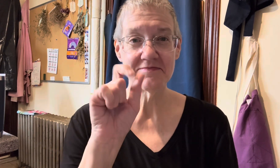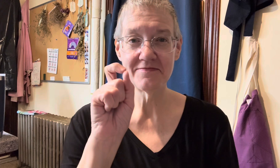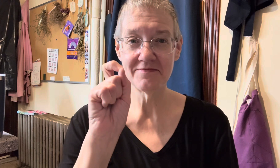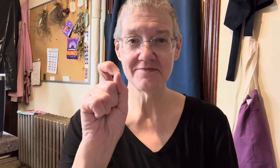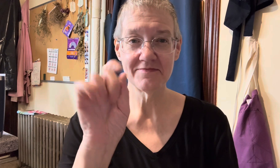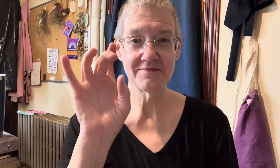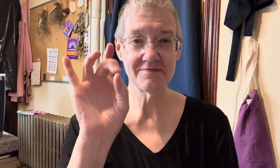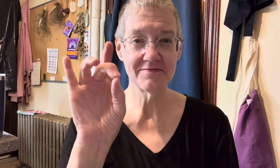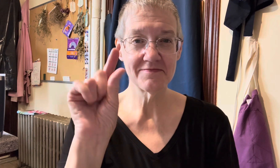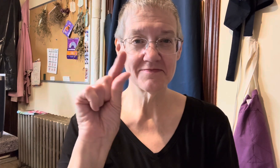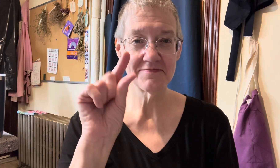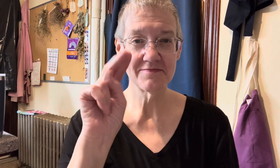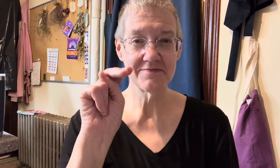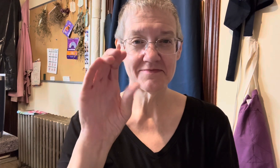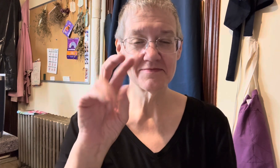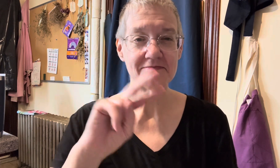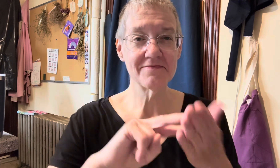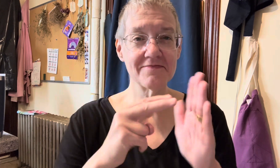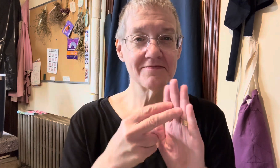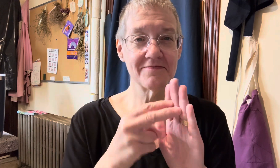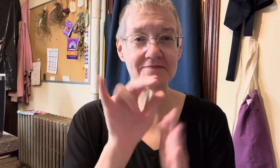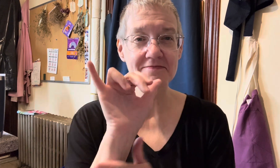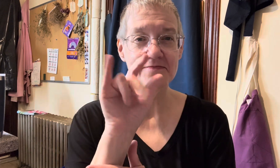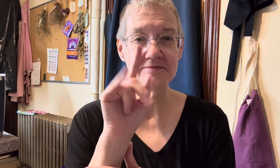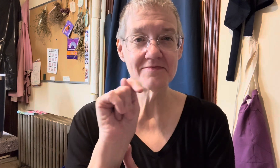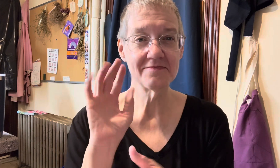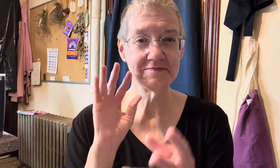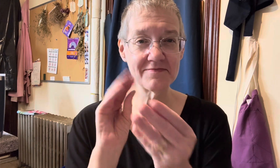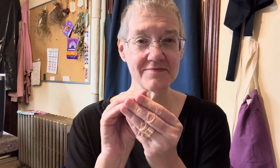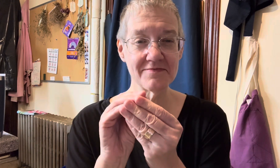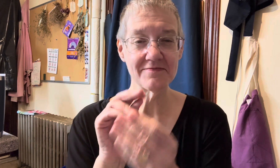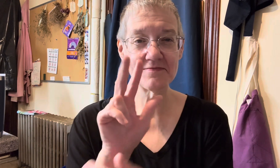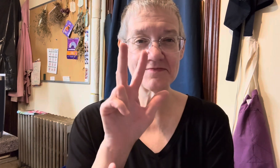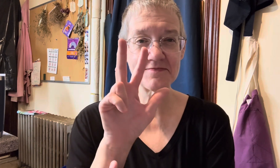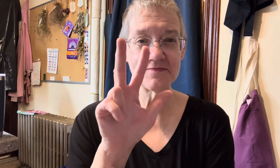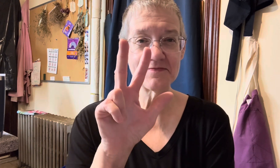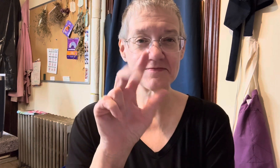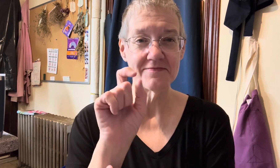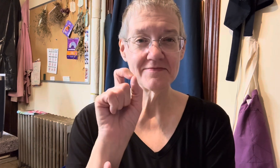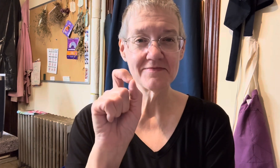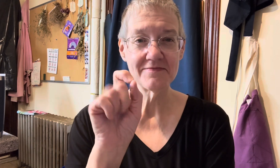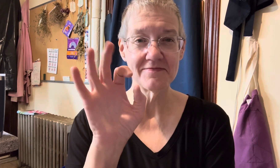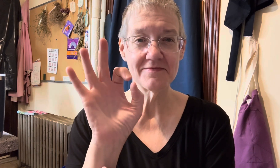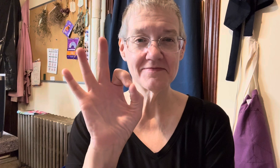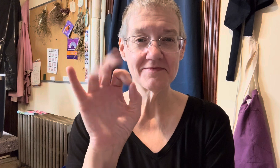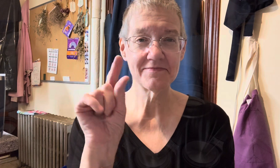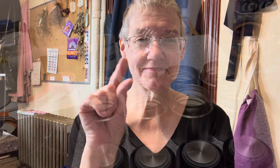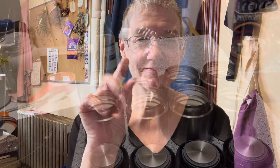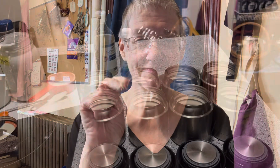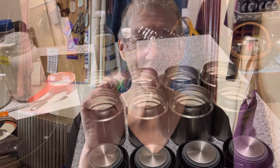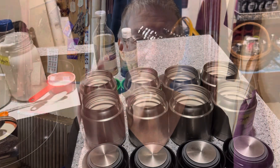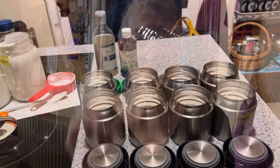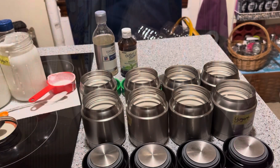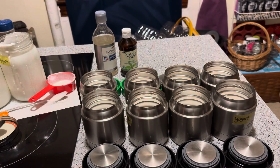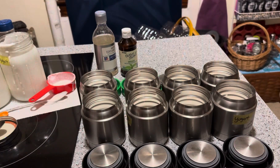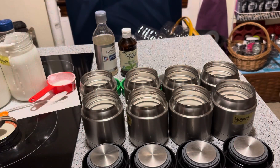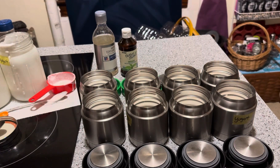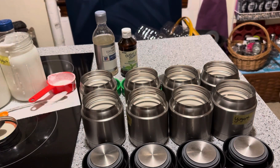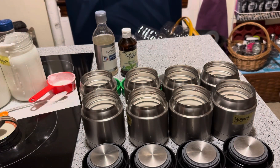health. The chia seeds is 0.8 grams of net carbs, making the yogurt 3.9